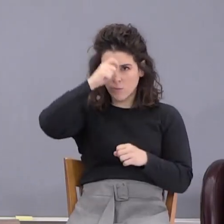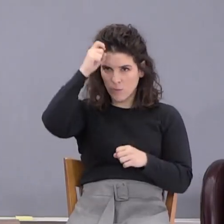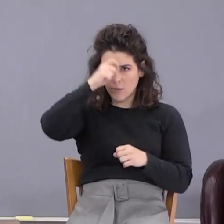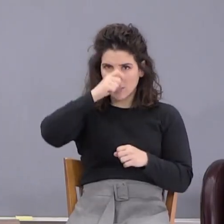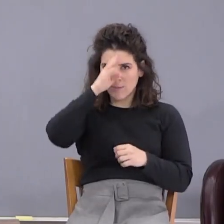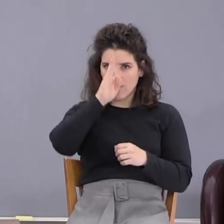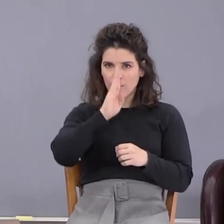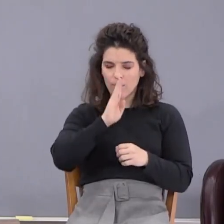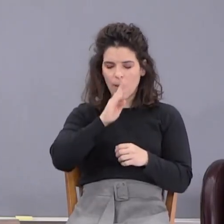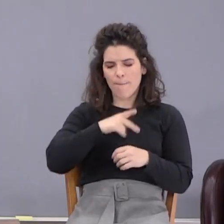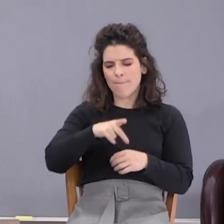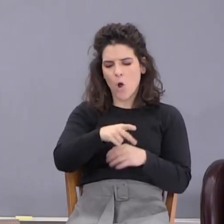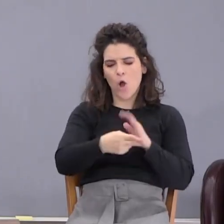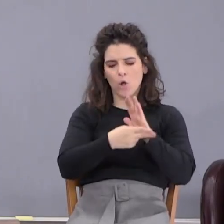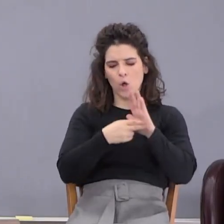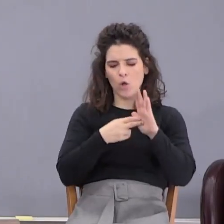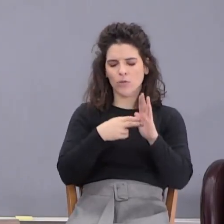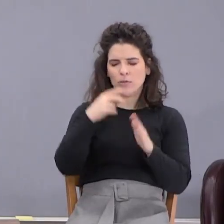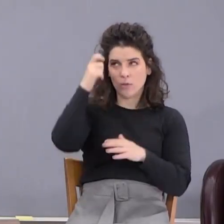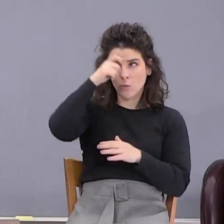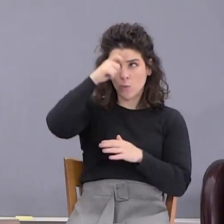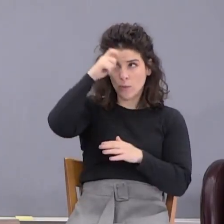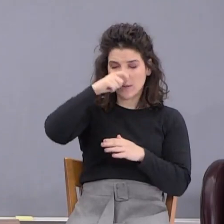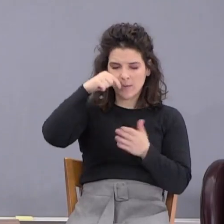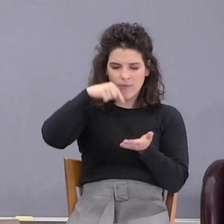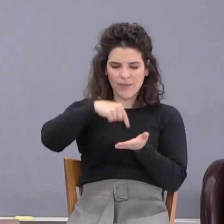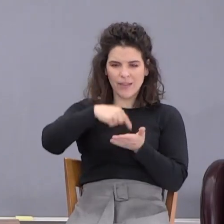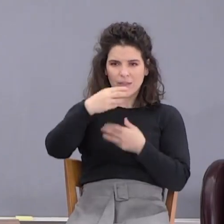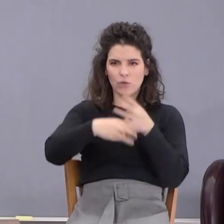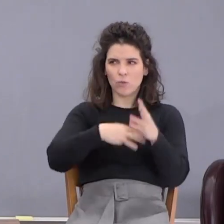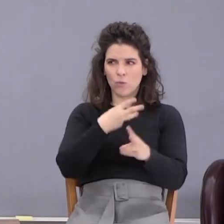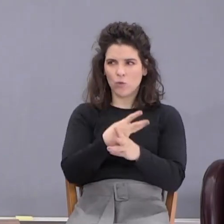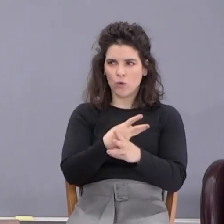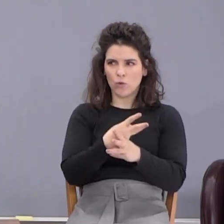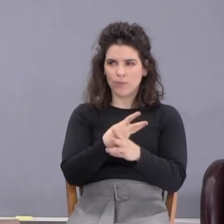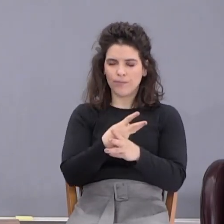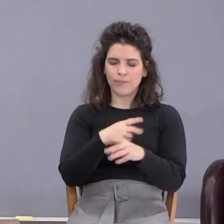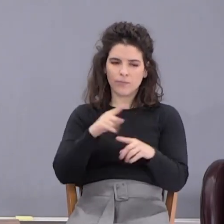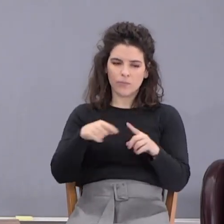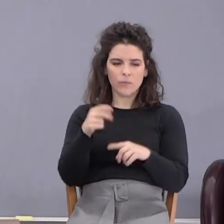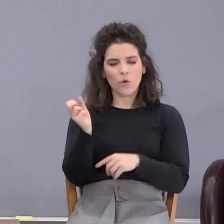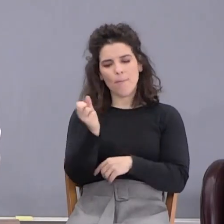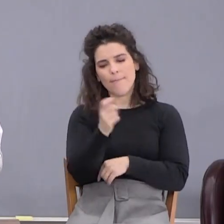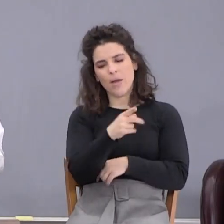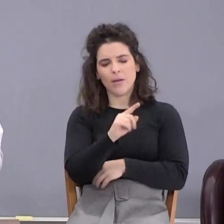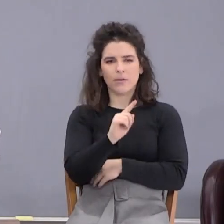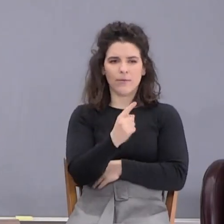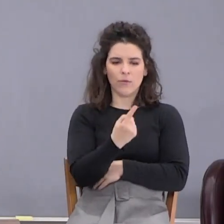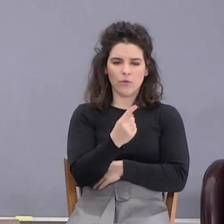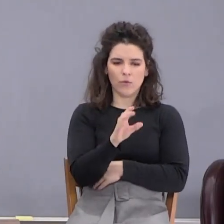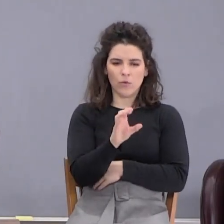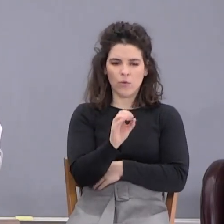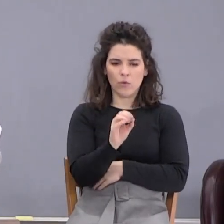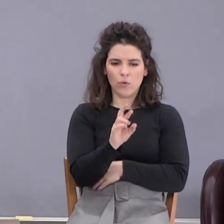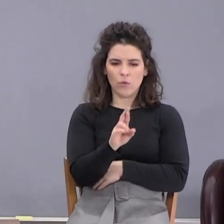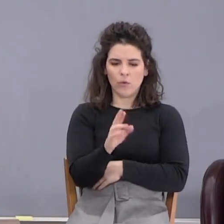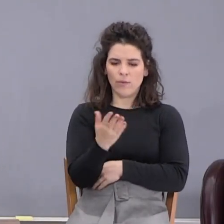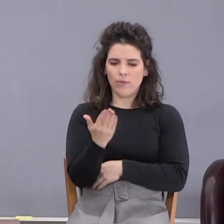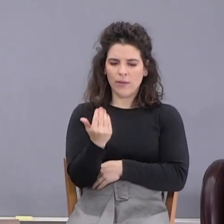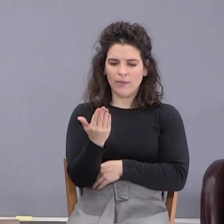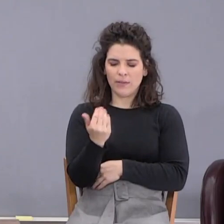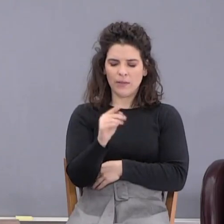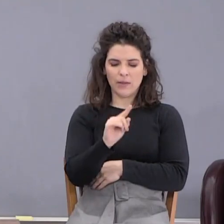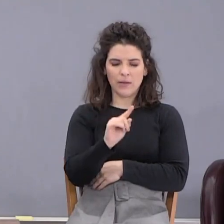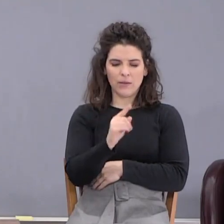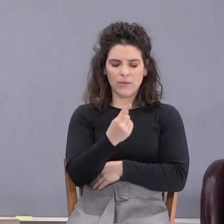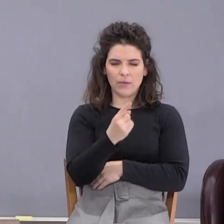1 Corinthians, of course, the wisdom of this world. So when we go back to 1 Corinthians chapter 15, again,